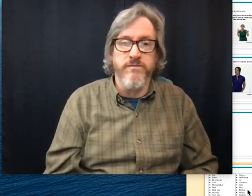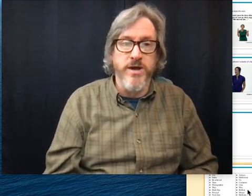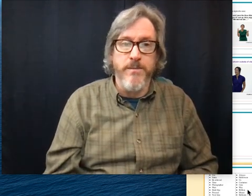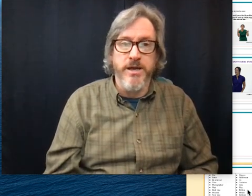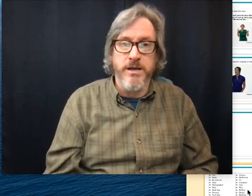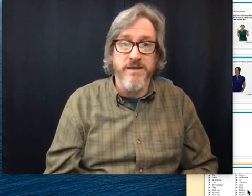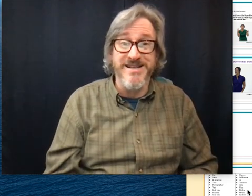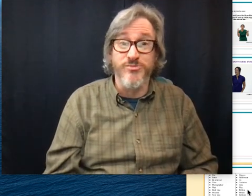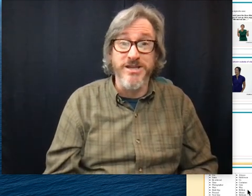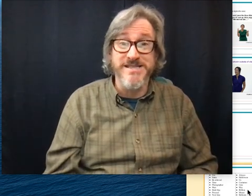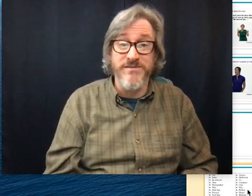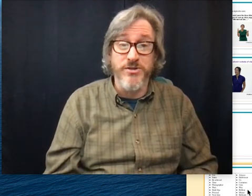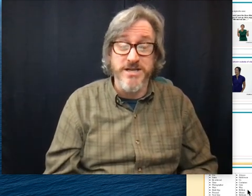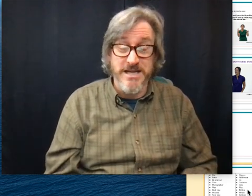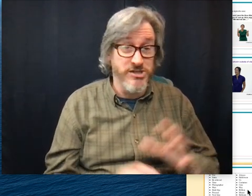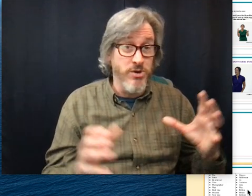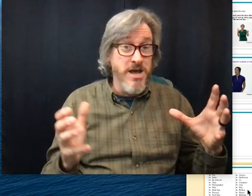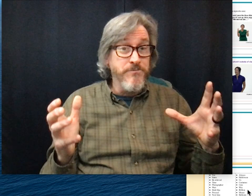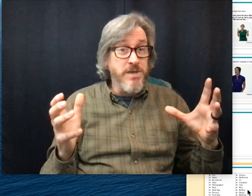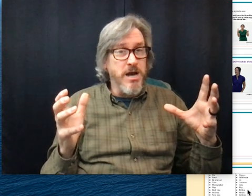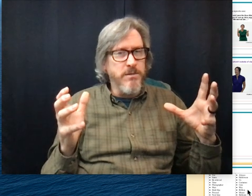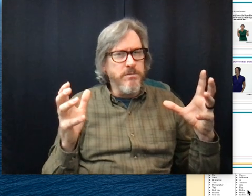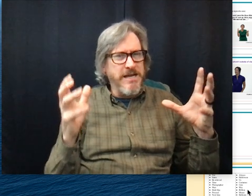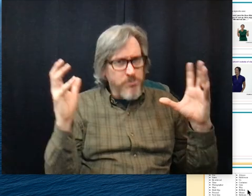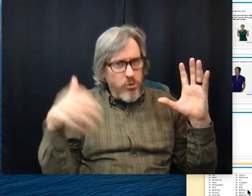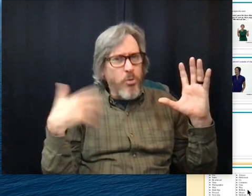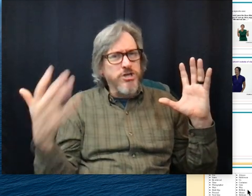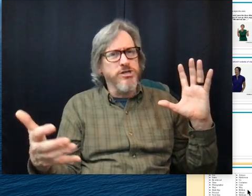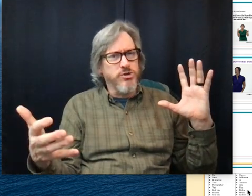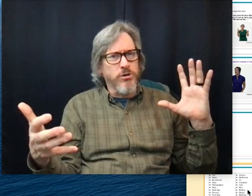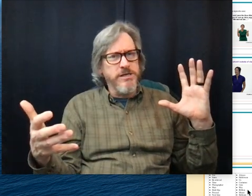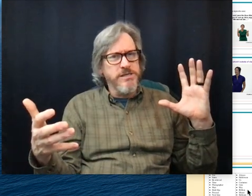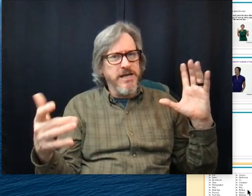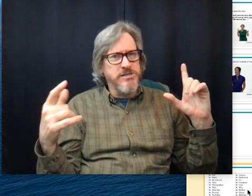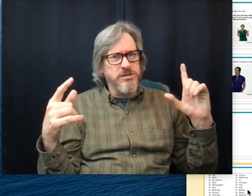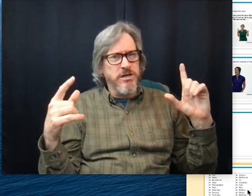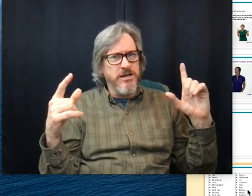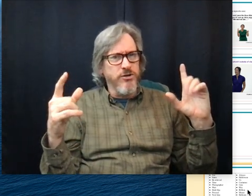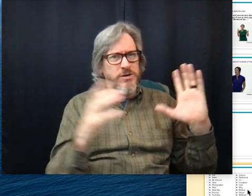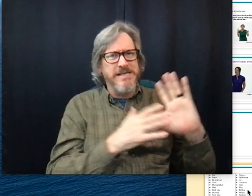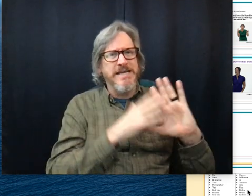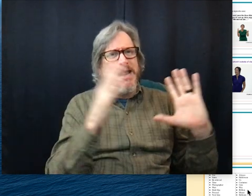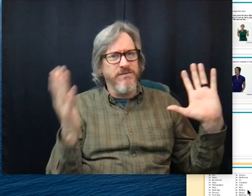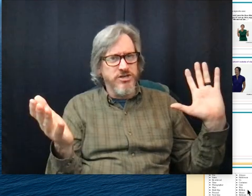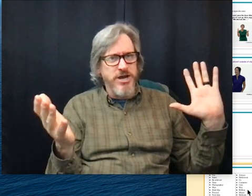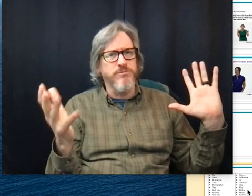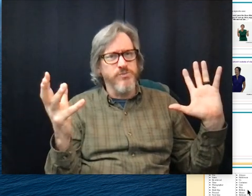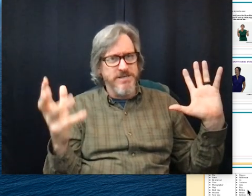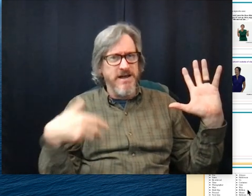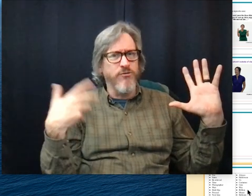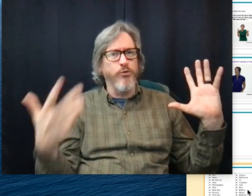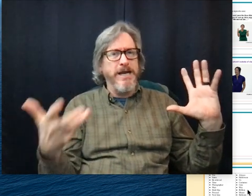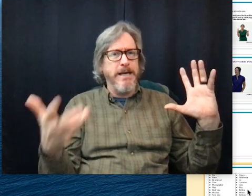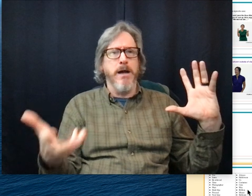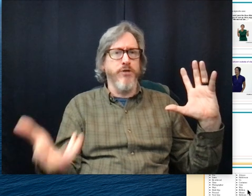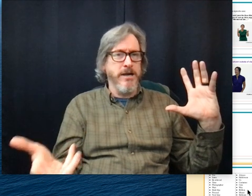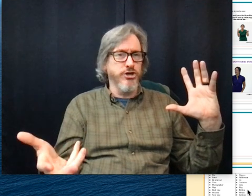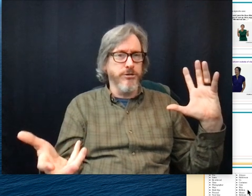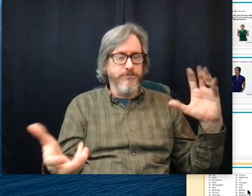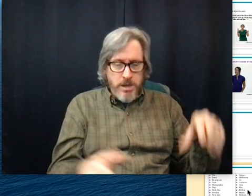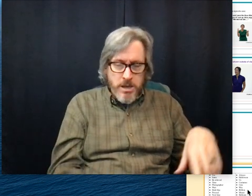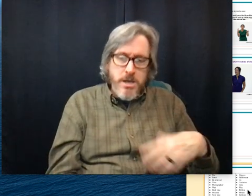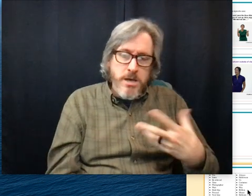And then there's the vocab again, and that's really 7:13. So it's more watching the stories. You'll notice at the end of the chapters, we tend to have a reading